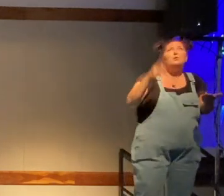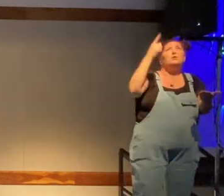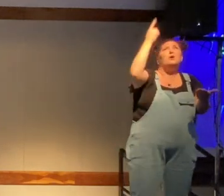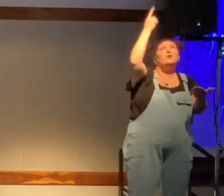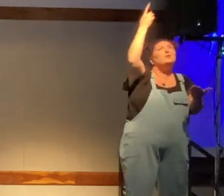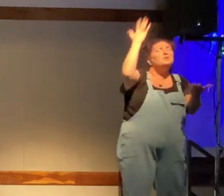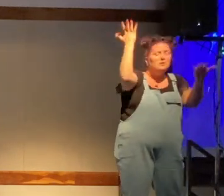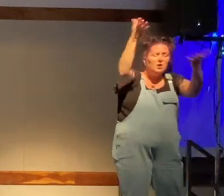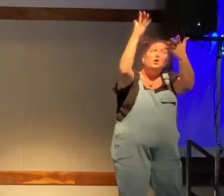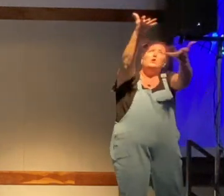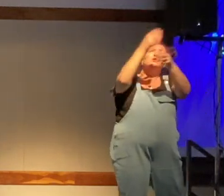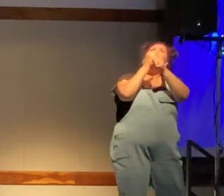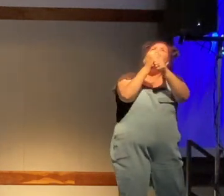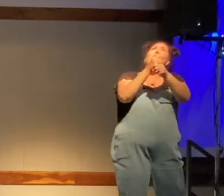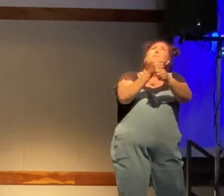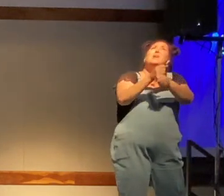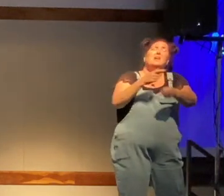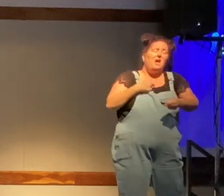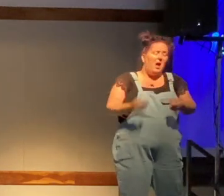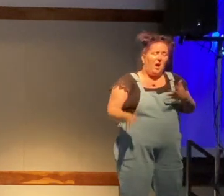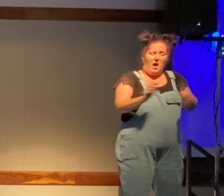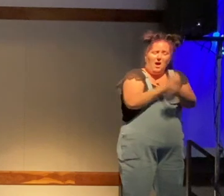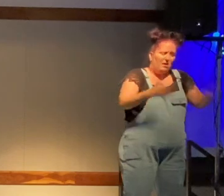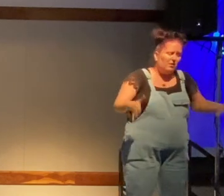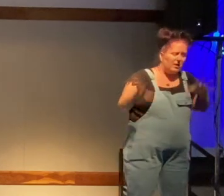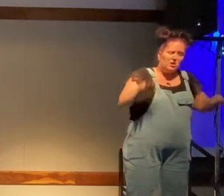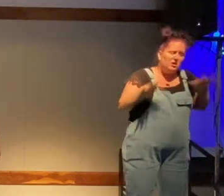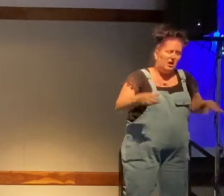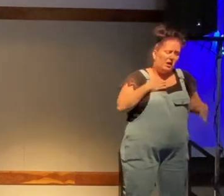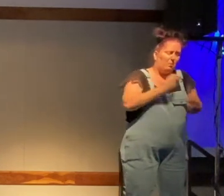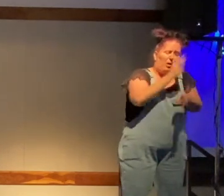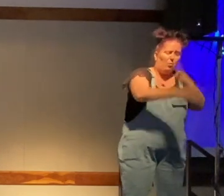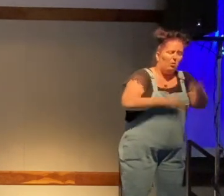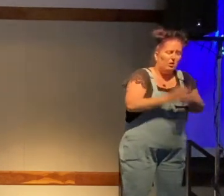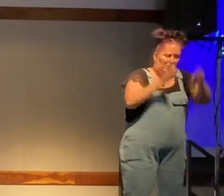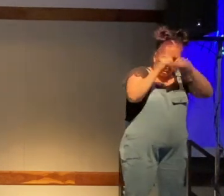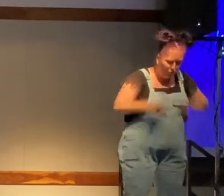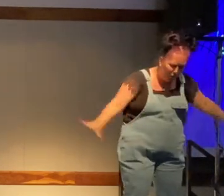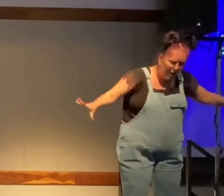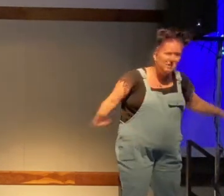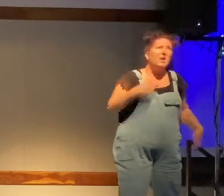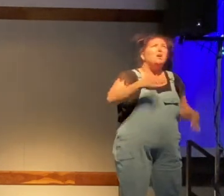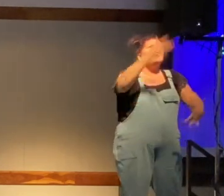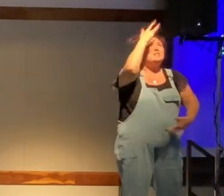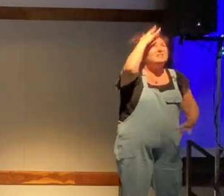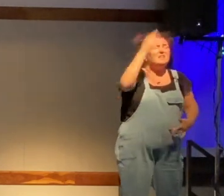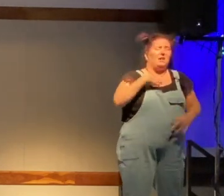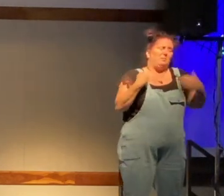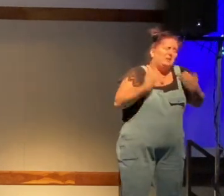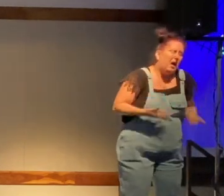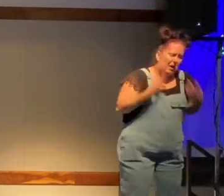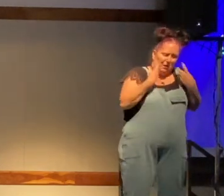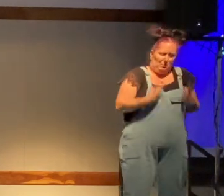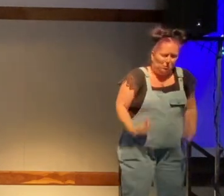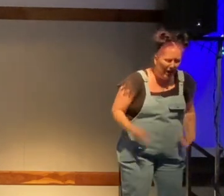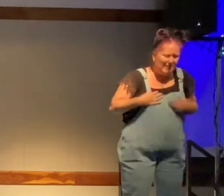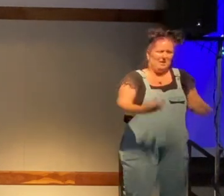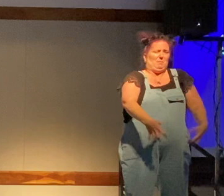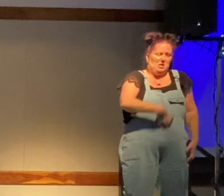you've got me. Everything is shaking. My world's falling apart. I'm sick. I'm tired. I'm depressed. I'm